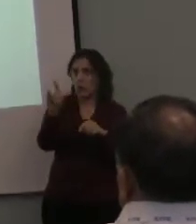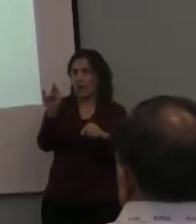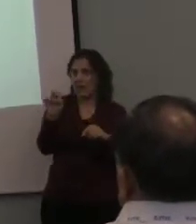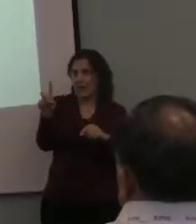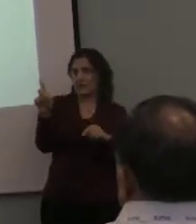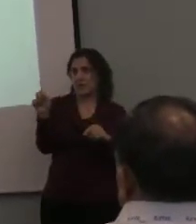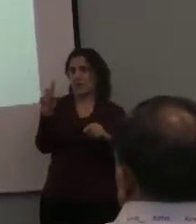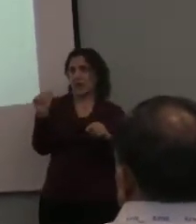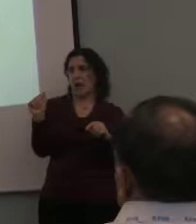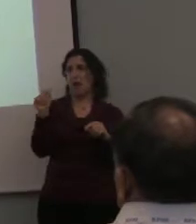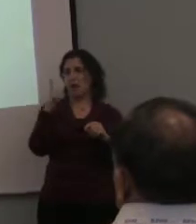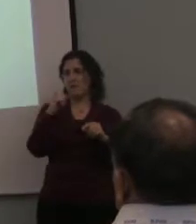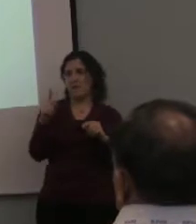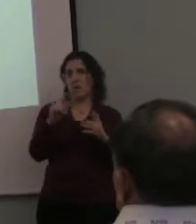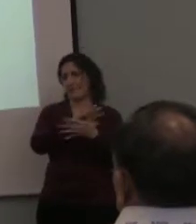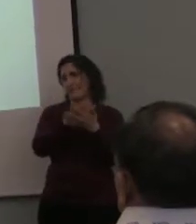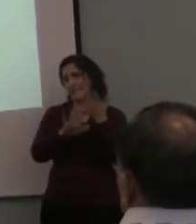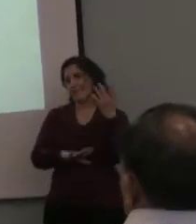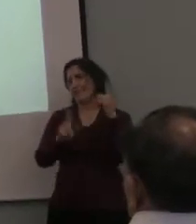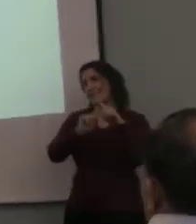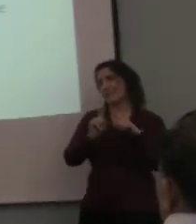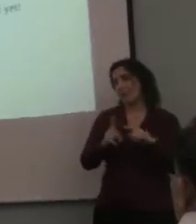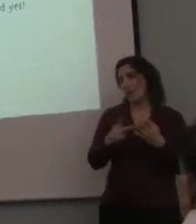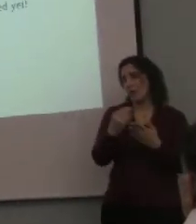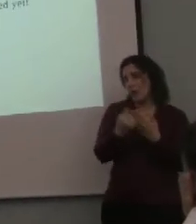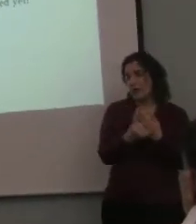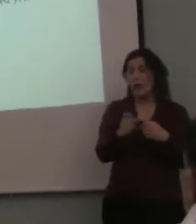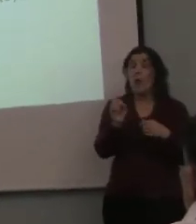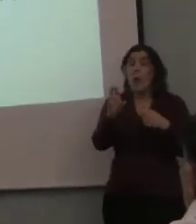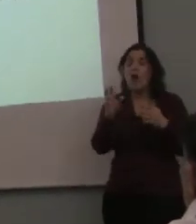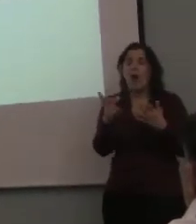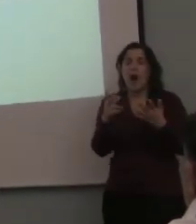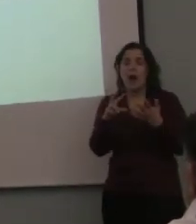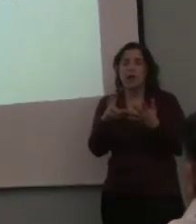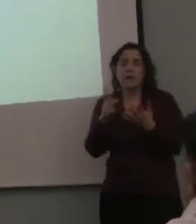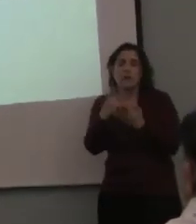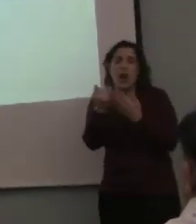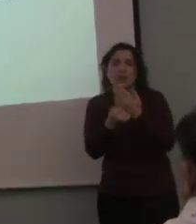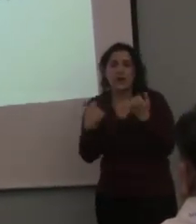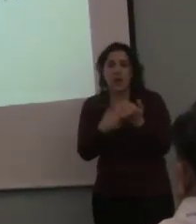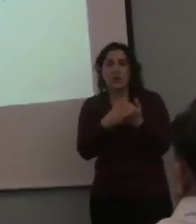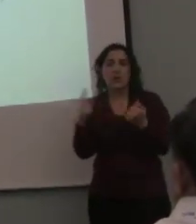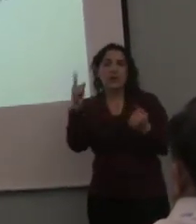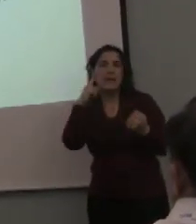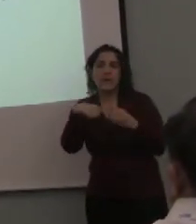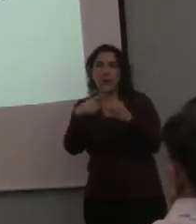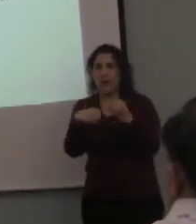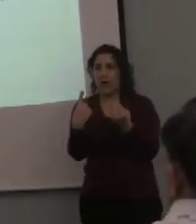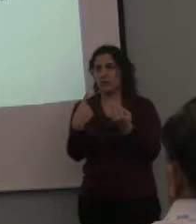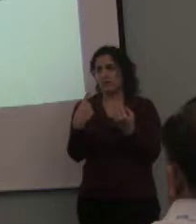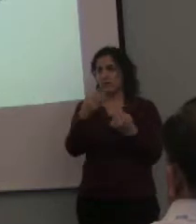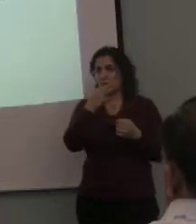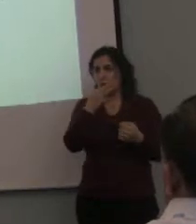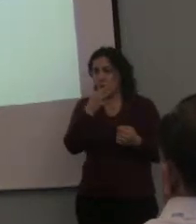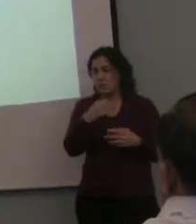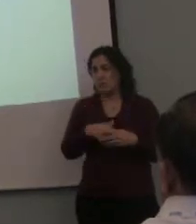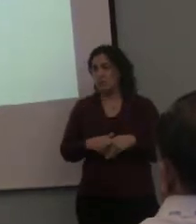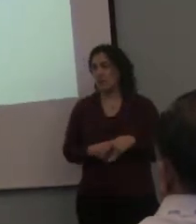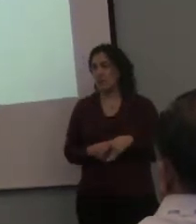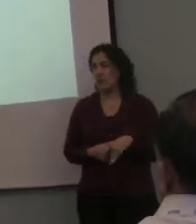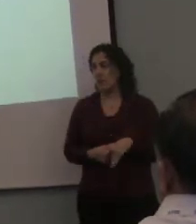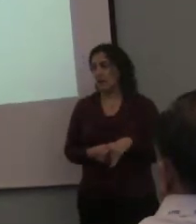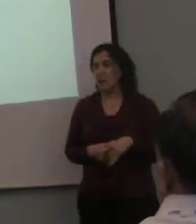projects that we've, or at least the project that we will be hearing about in a little while,